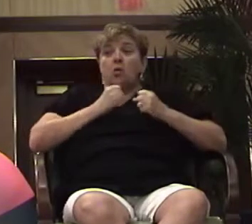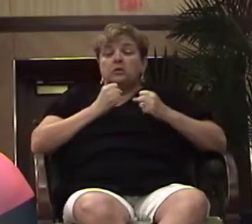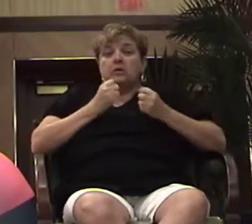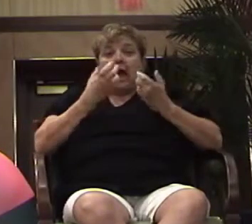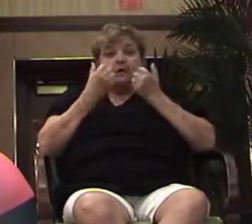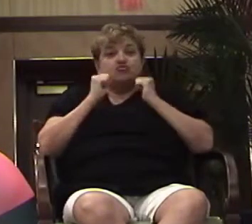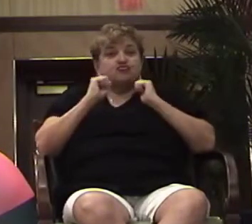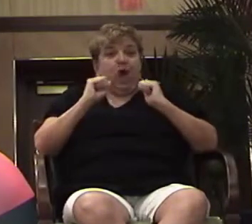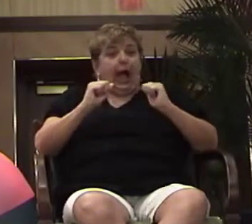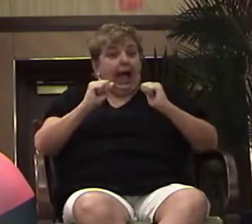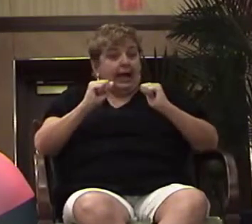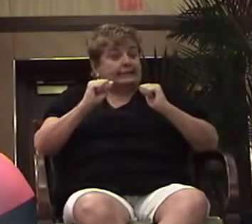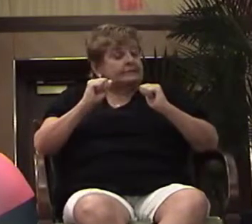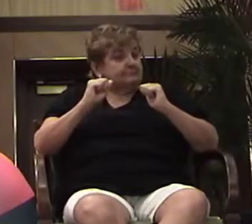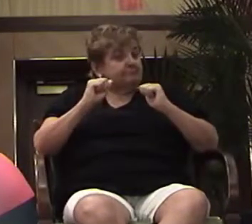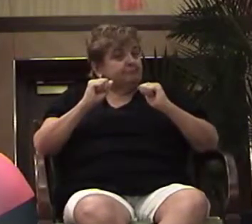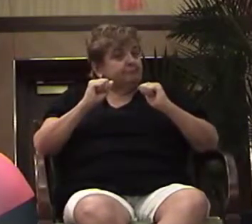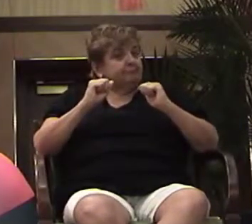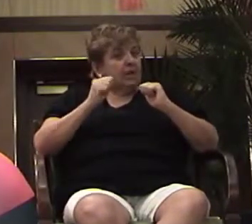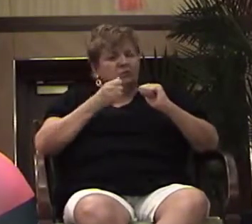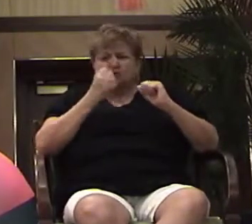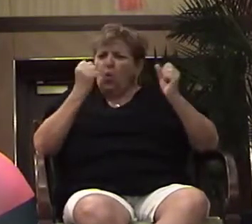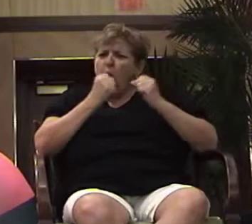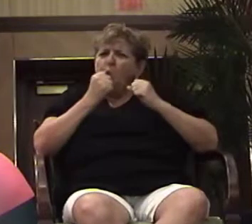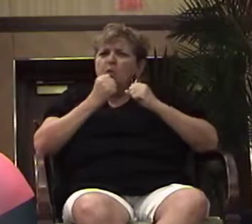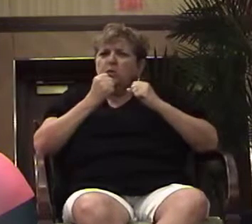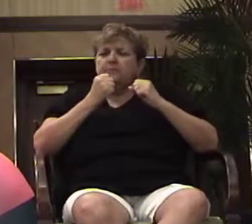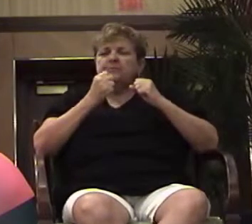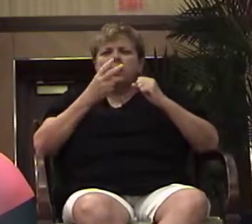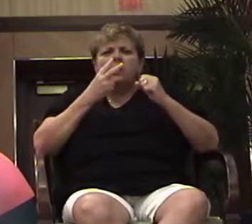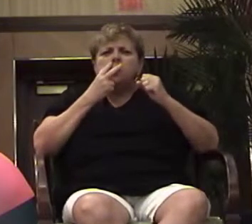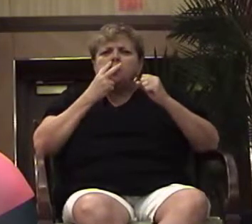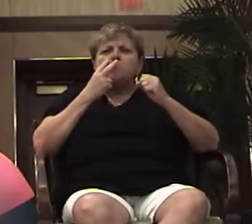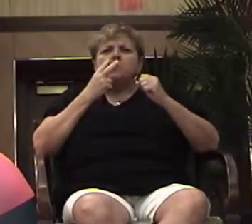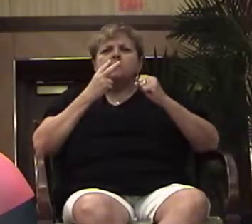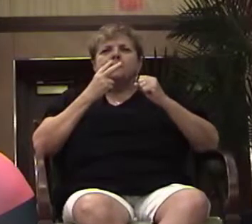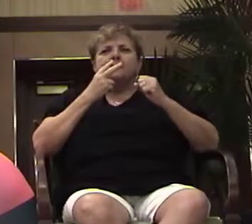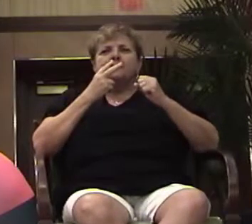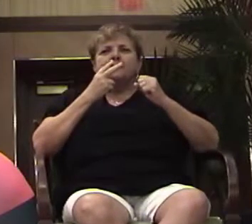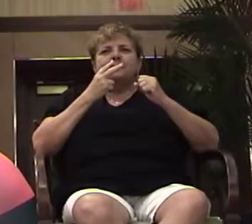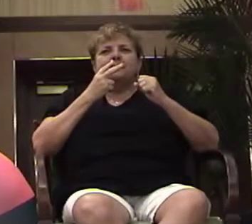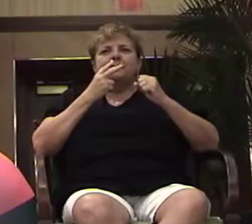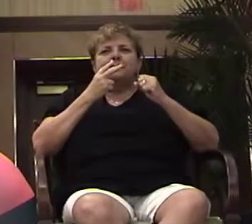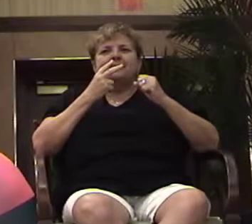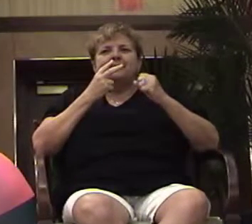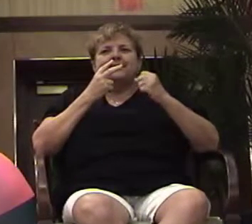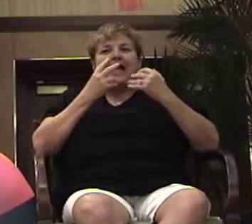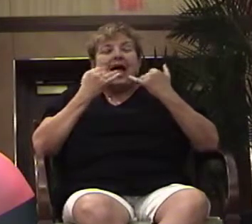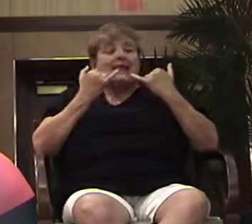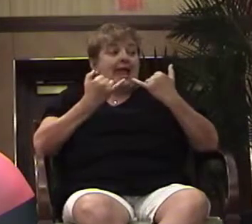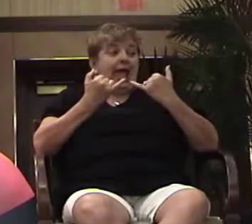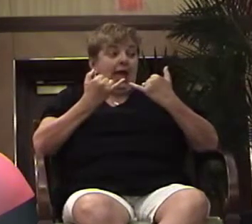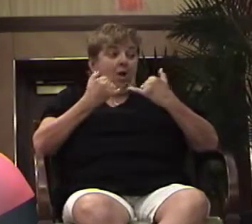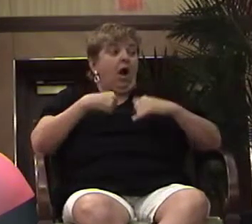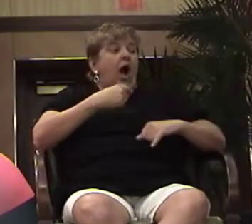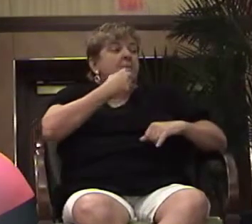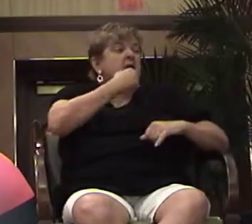anything. So I took a puff of his cigarette, and he said, now, I'm going to tell Mom.